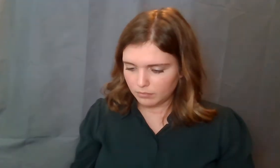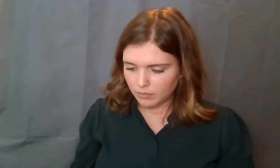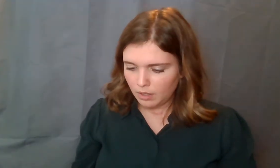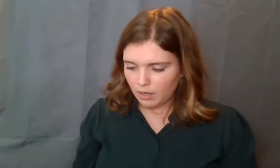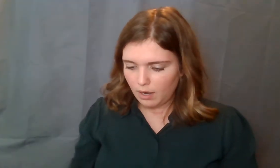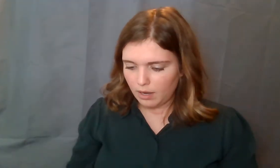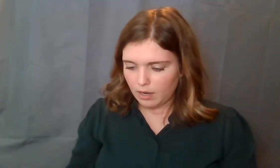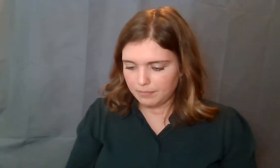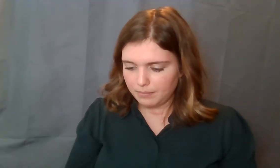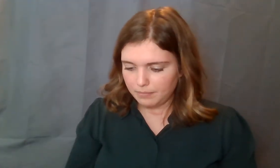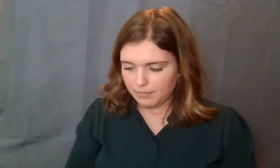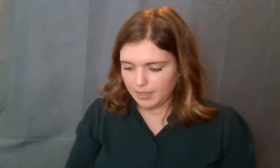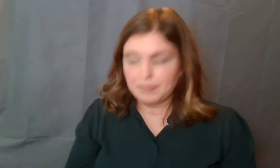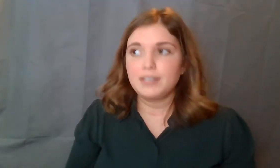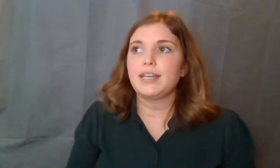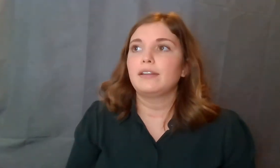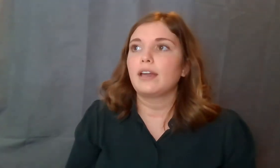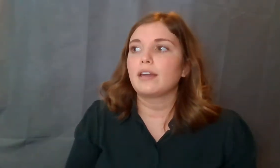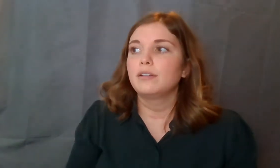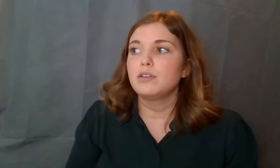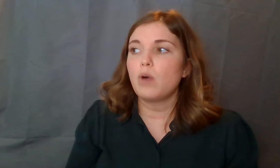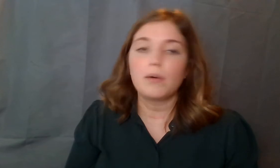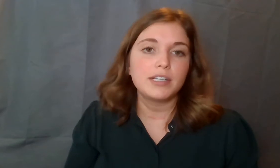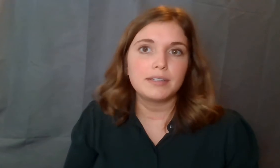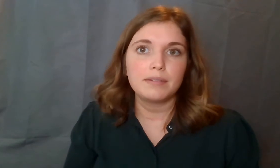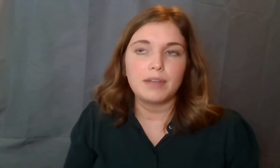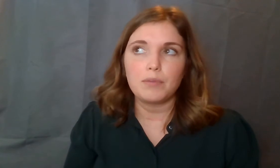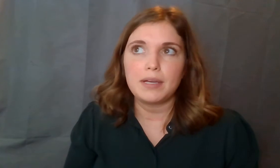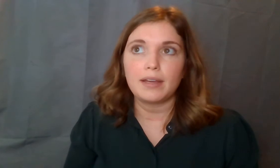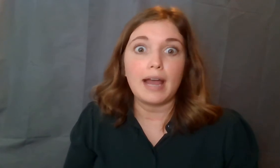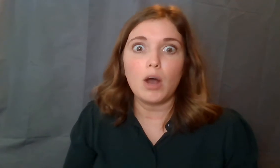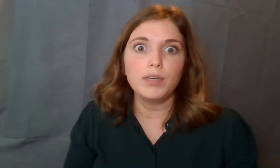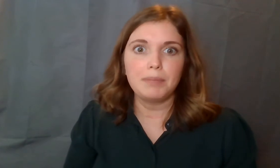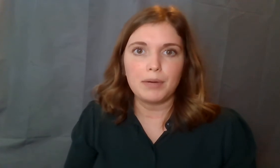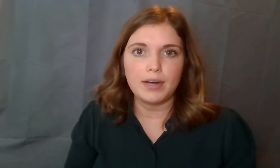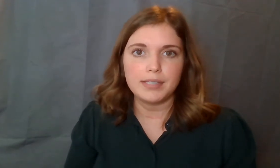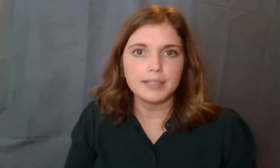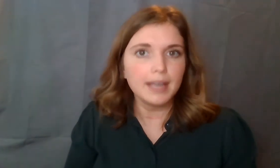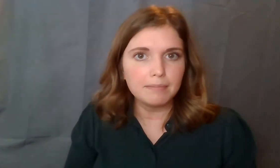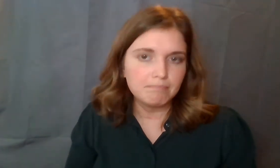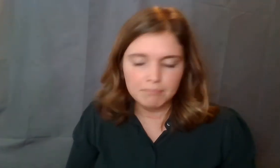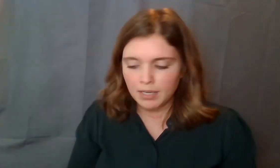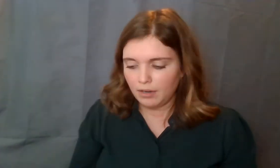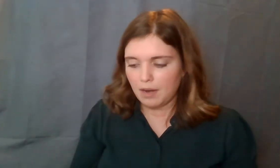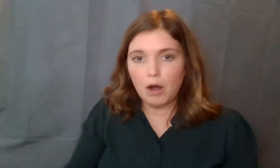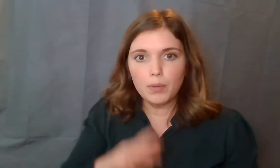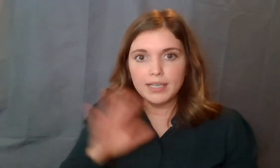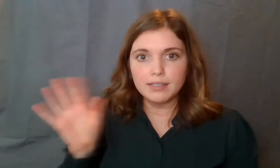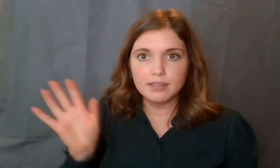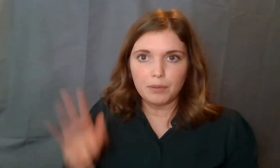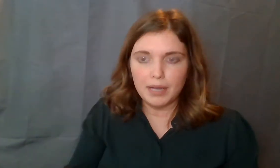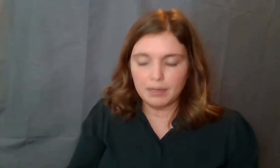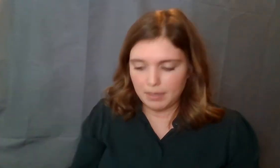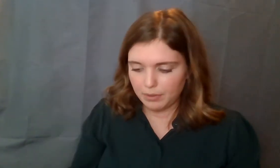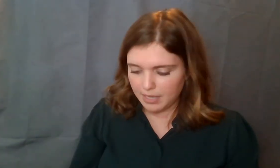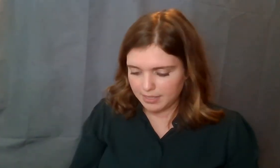pay. And that means that that would be like, I always pay my rent on time, or I'm always, paying my bills on